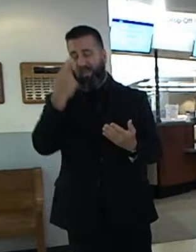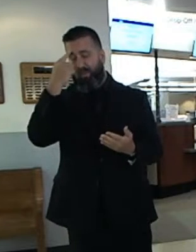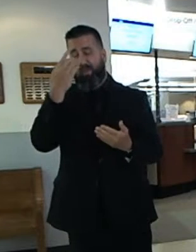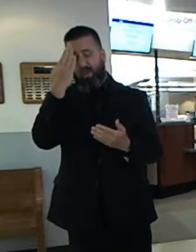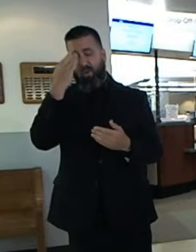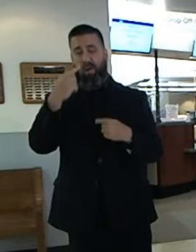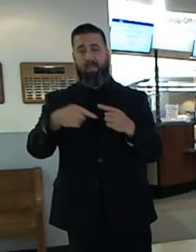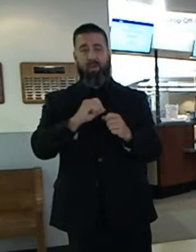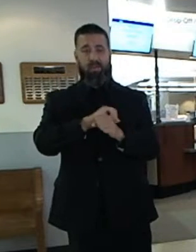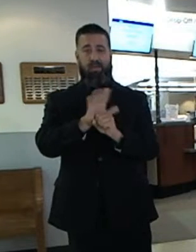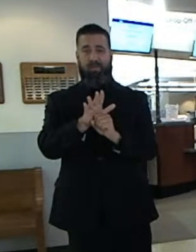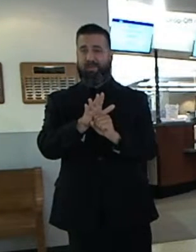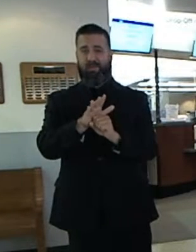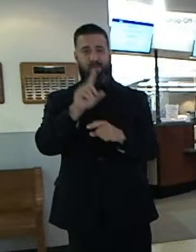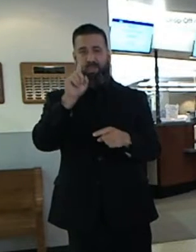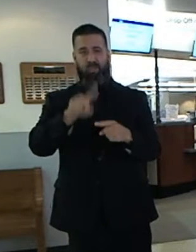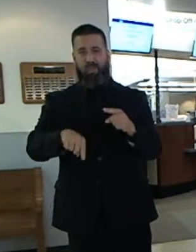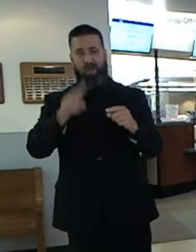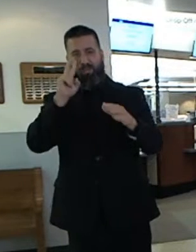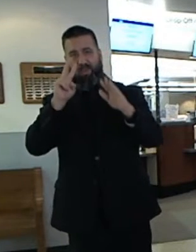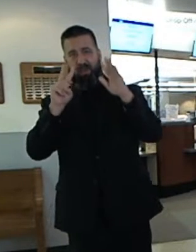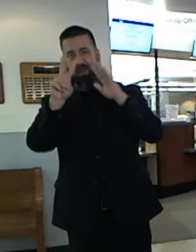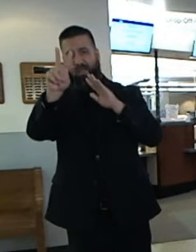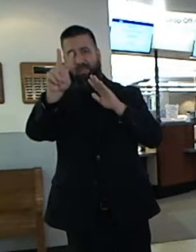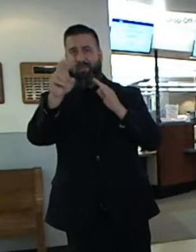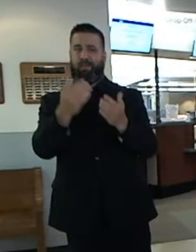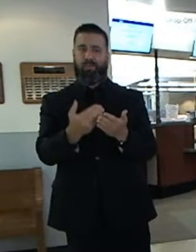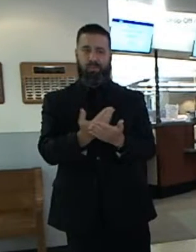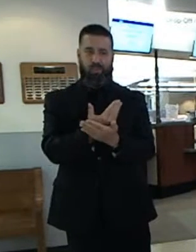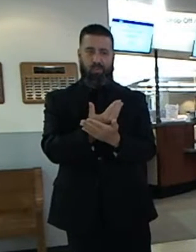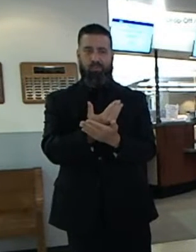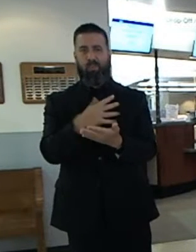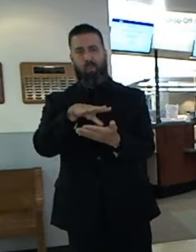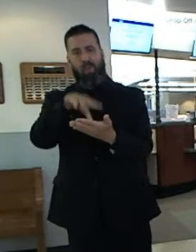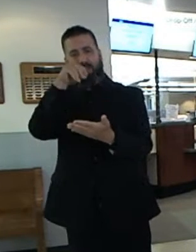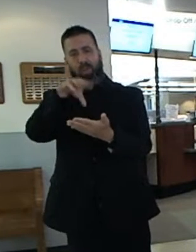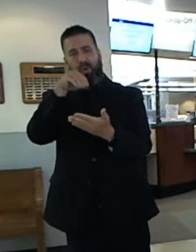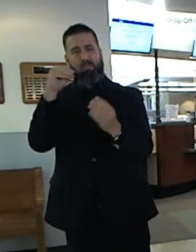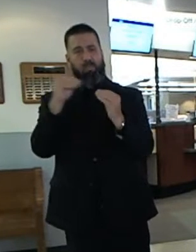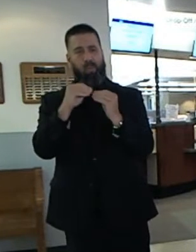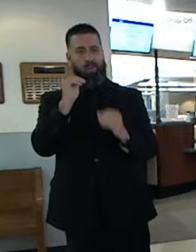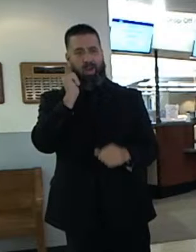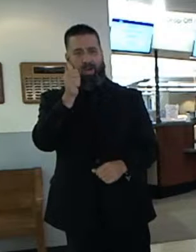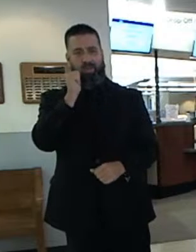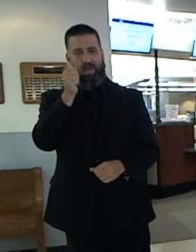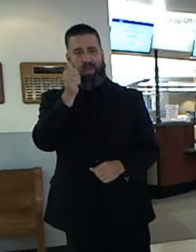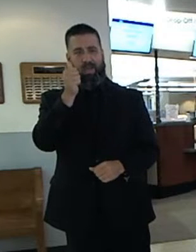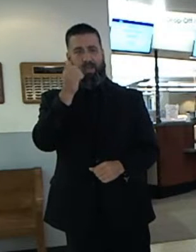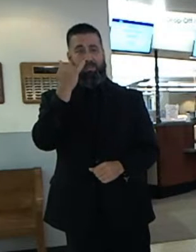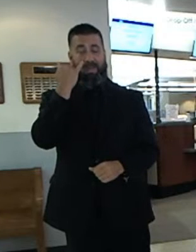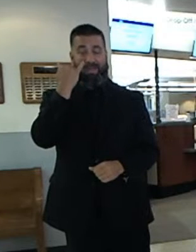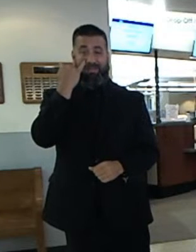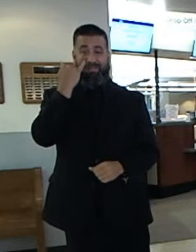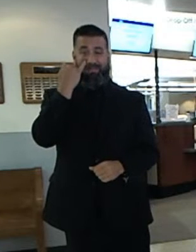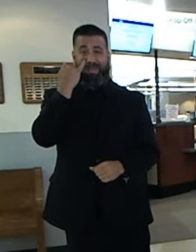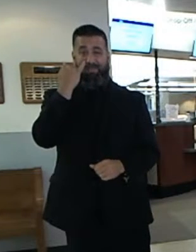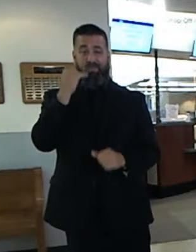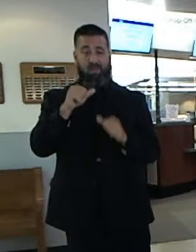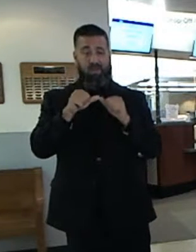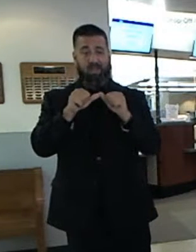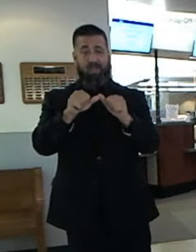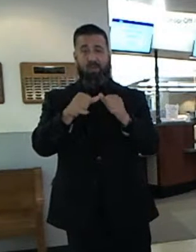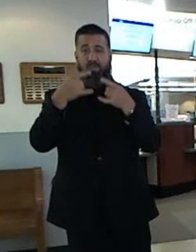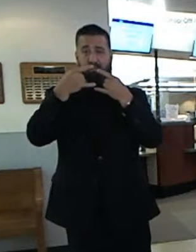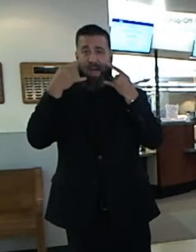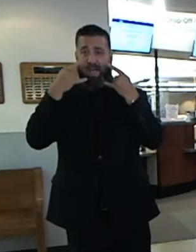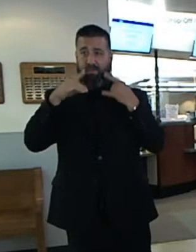that it's unpredictable and it's new and we're learning more about it every day. But if this trend continues, if we continue to see widespread mask